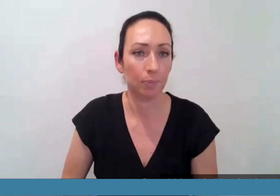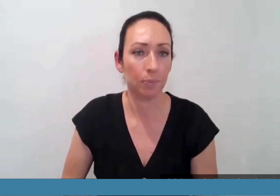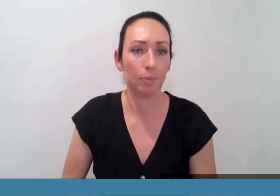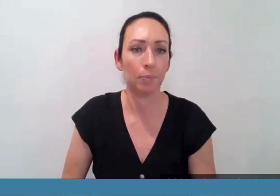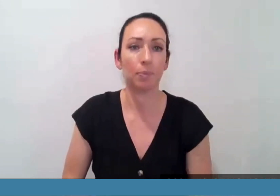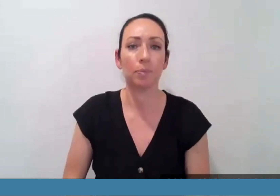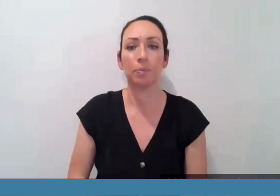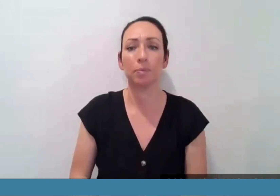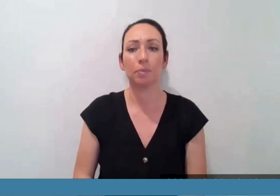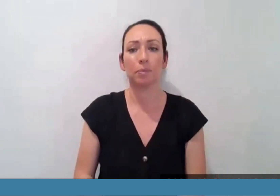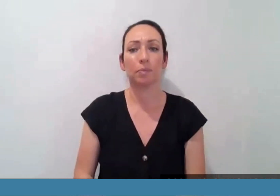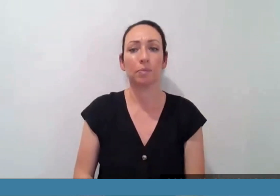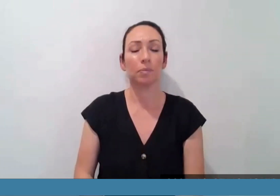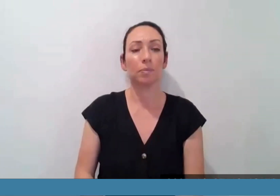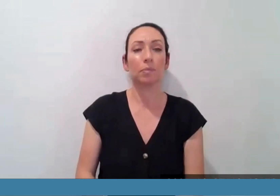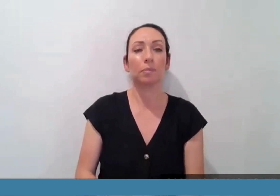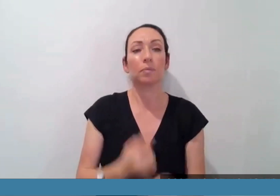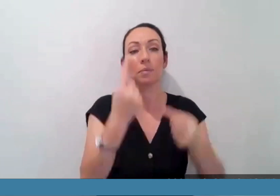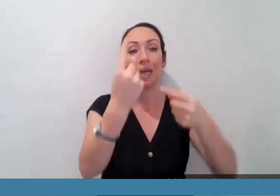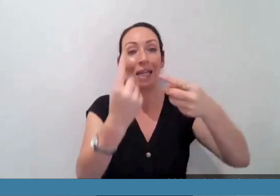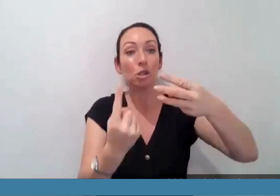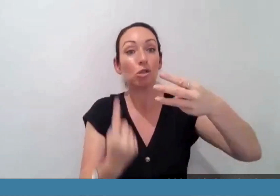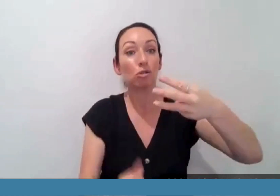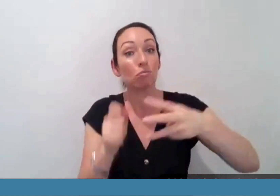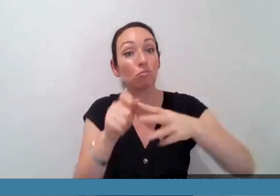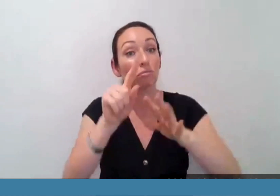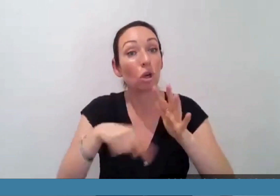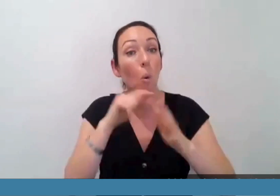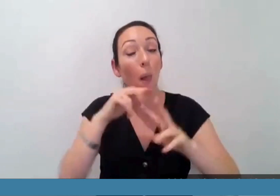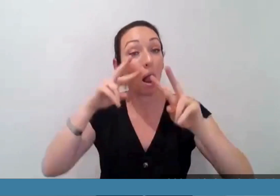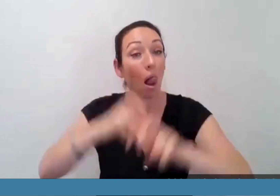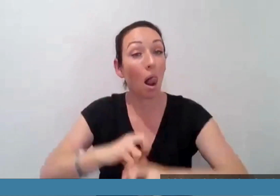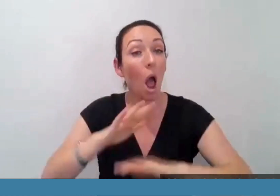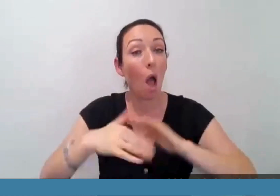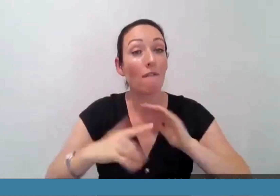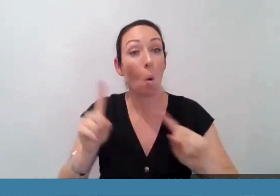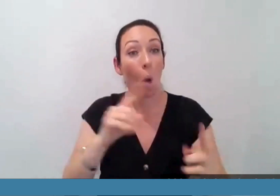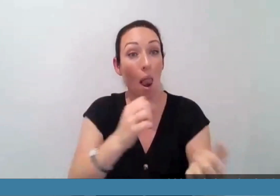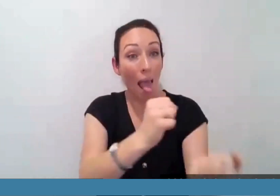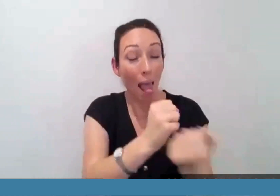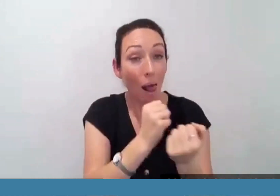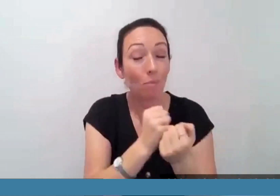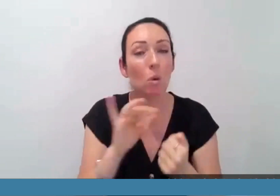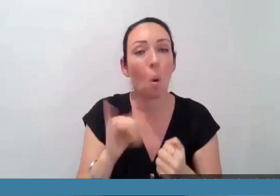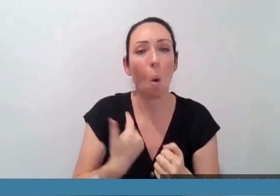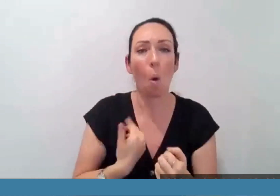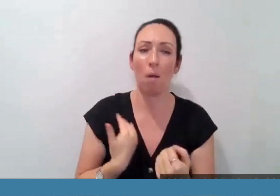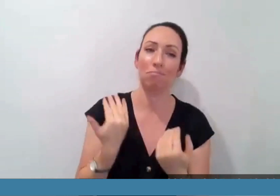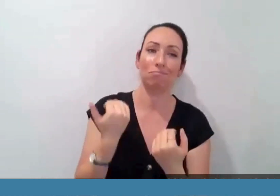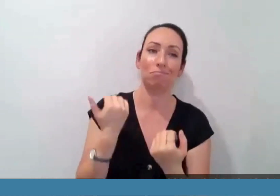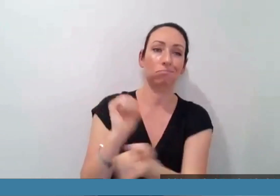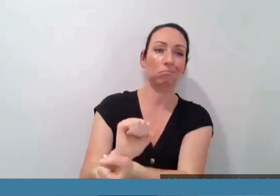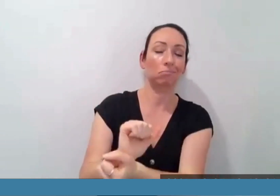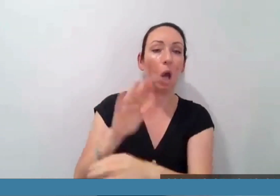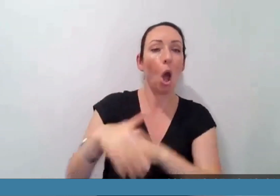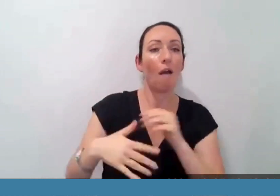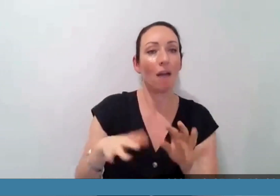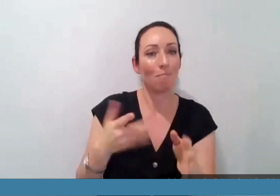Each project should explore what helps or hinders providers from delivering best practice, how